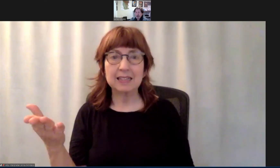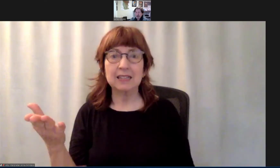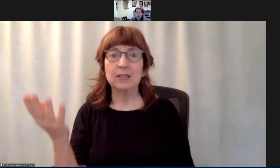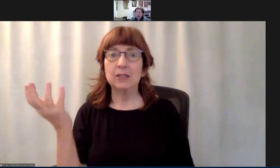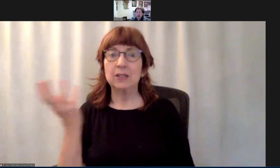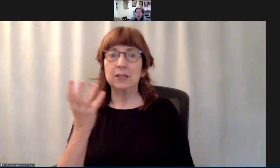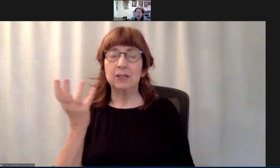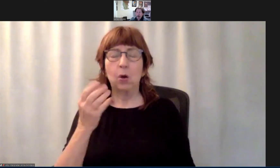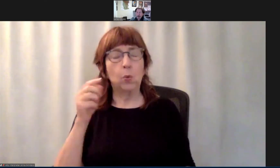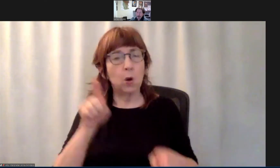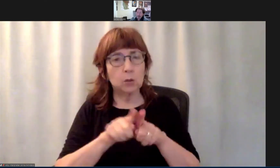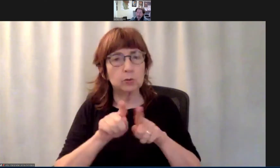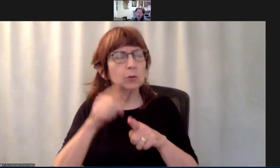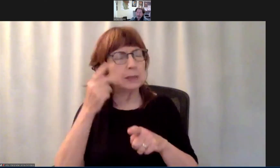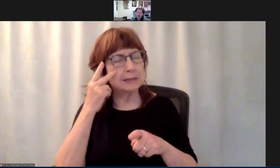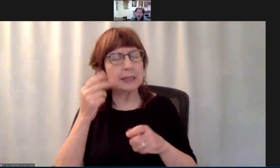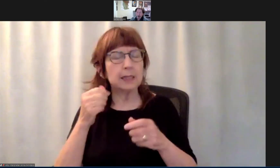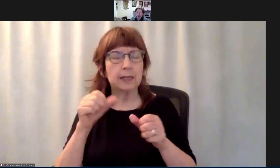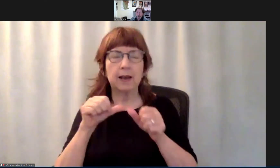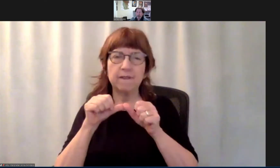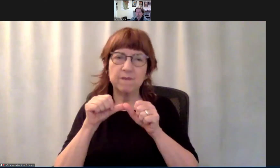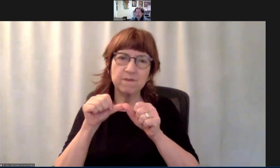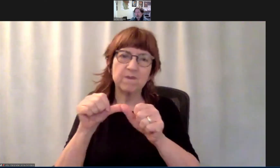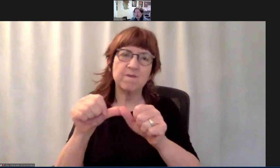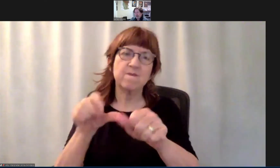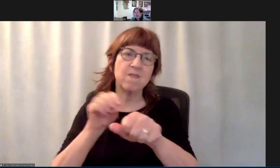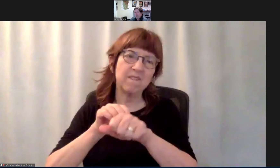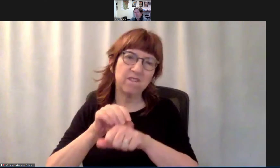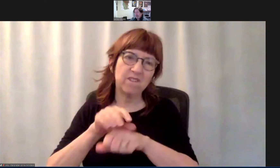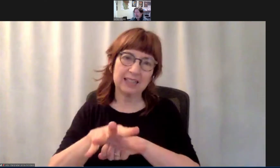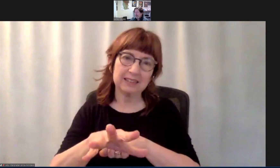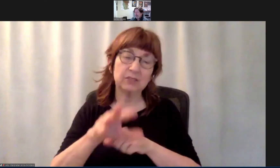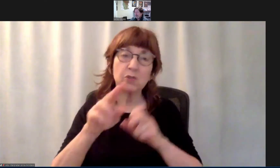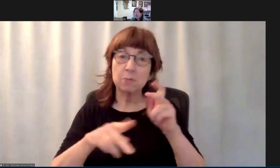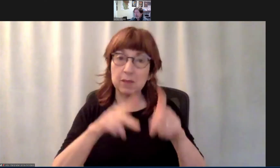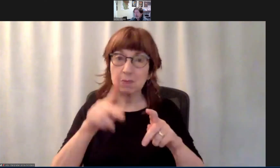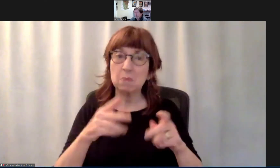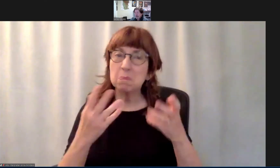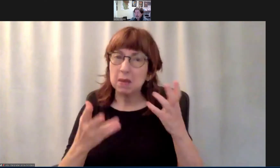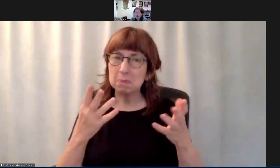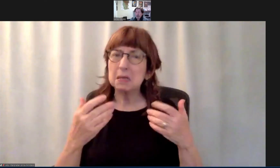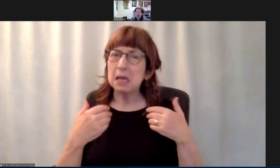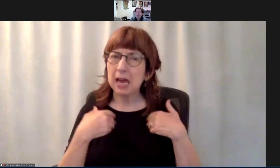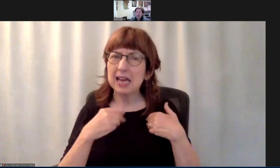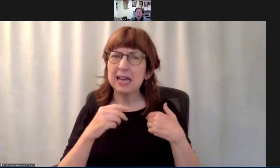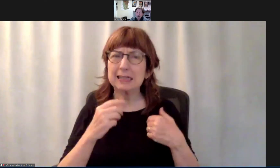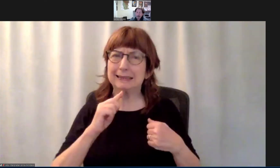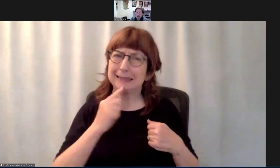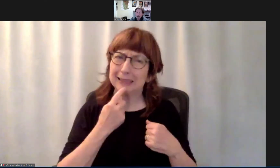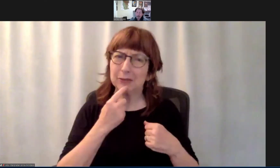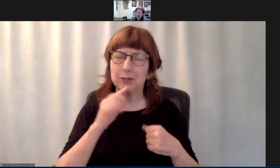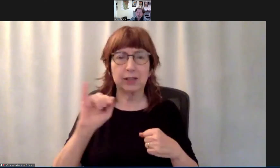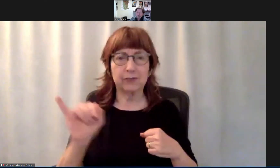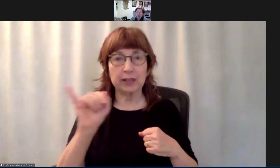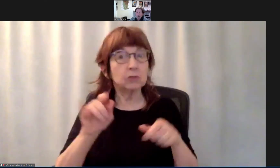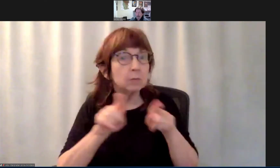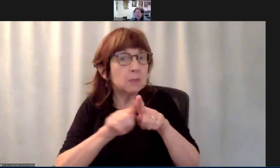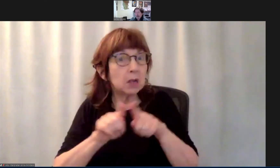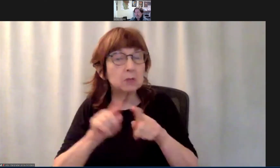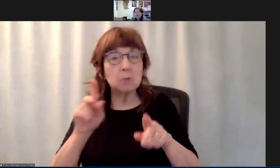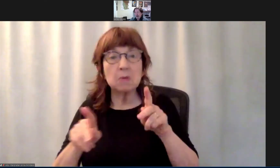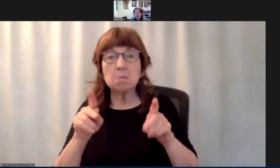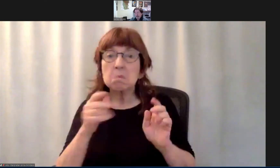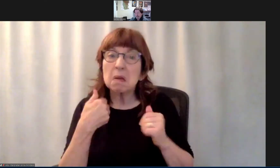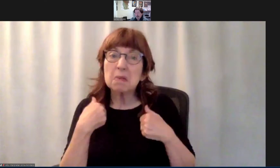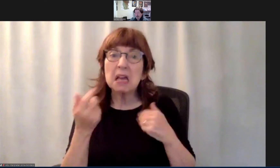We also see the long-term effects of COVID in those people who may have had serious infections, but also in those people who may